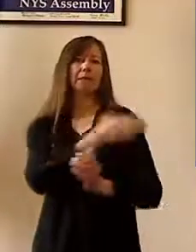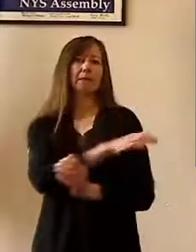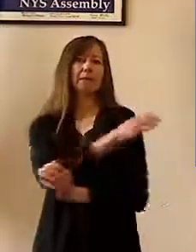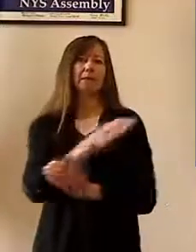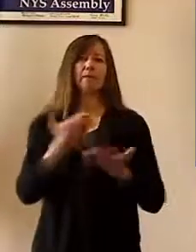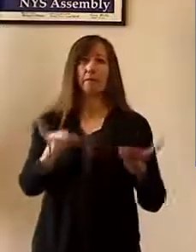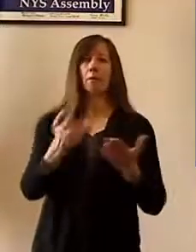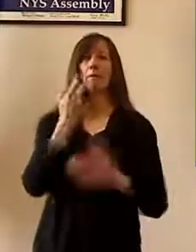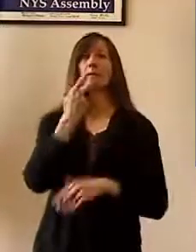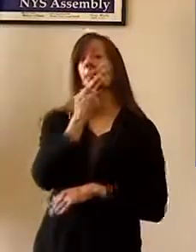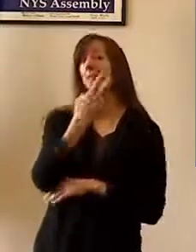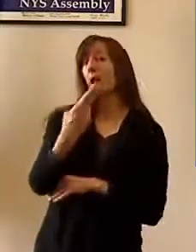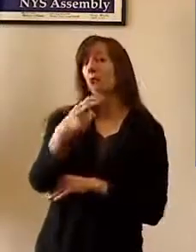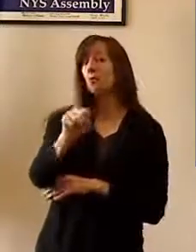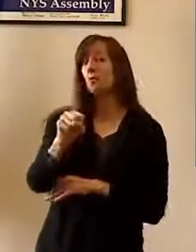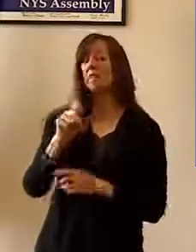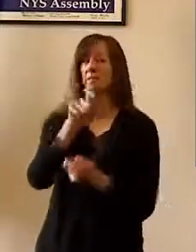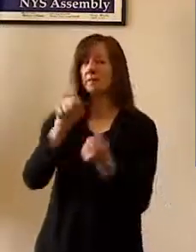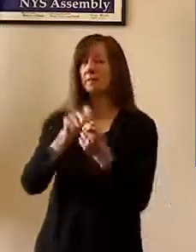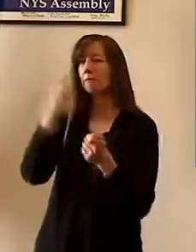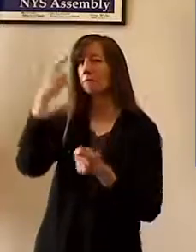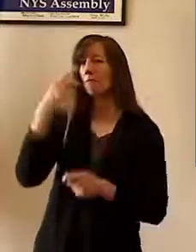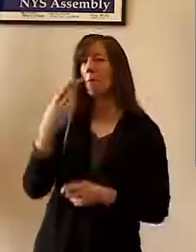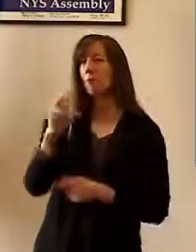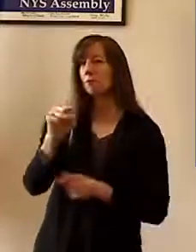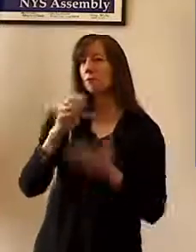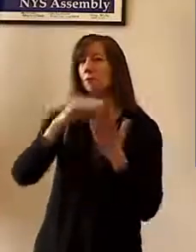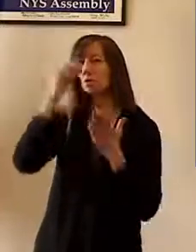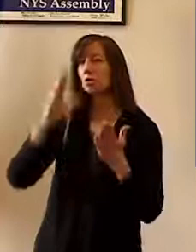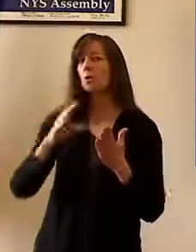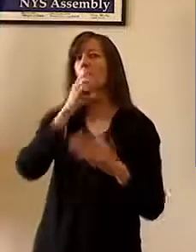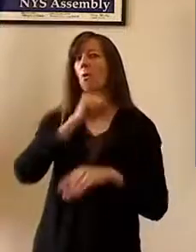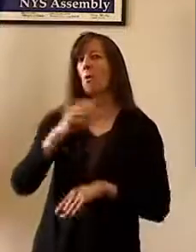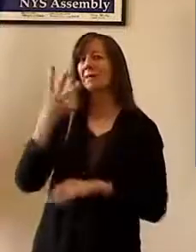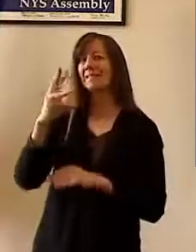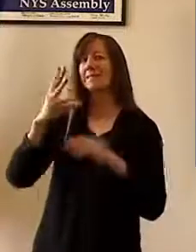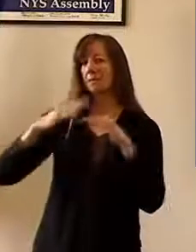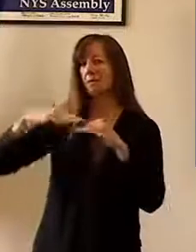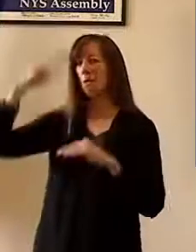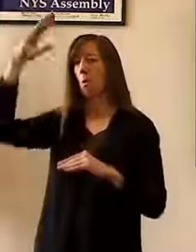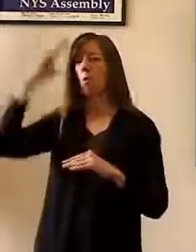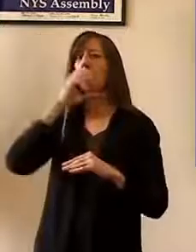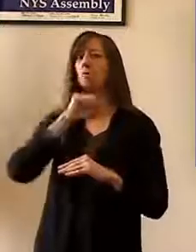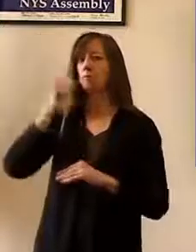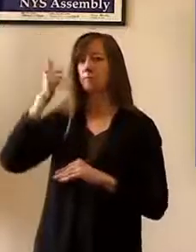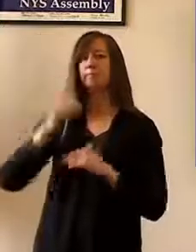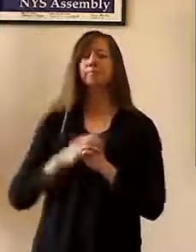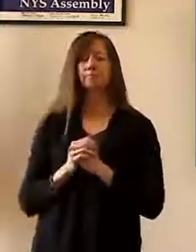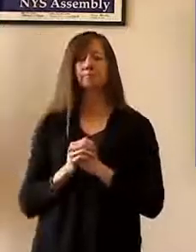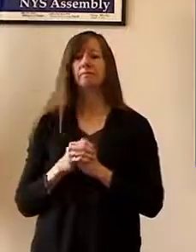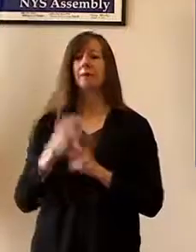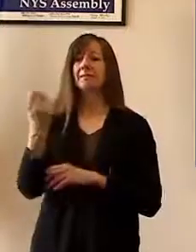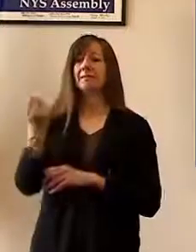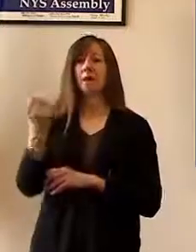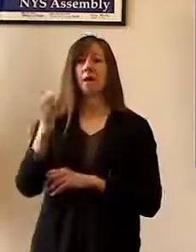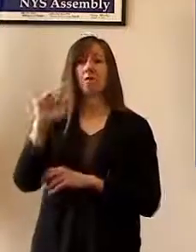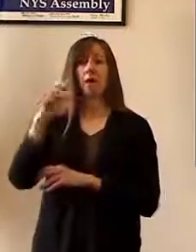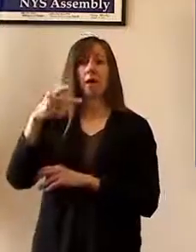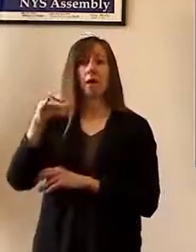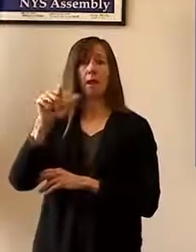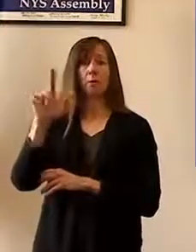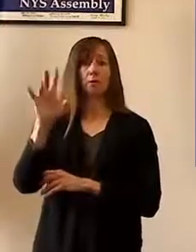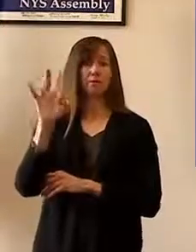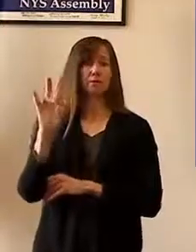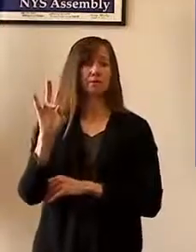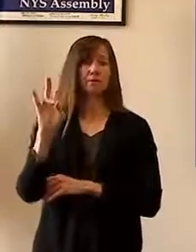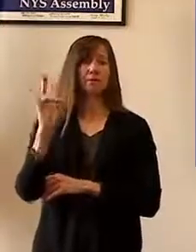site. This is specifically for high school students and City of Poughkeepsie residents 16 years of age and older. That's this Saturday, April the 17th at the Poughkeepsie High